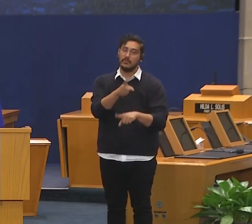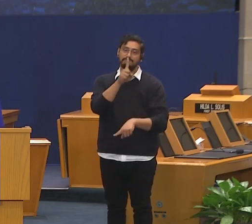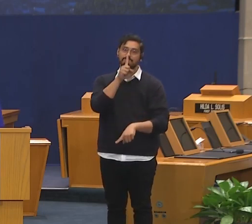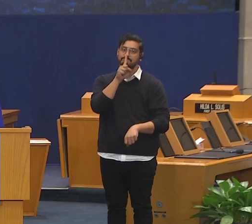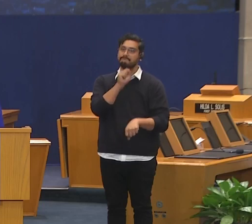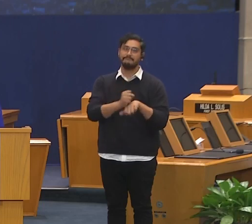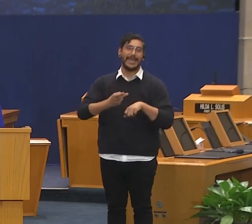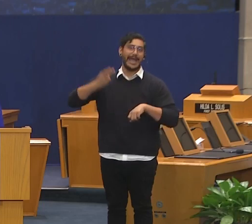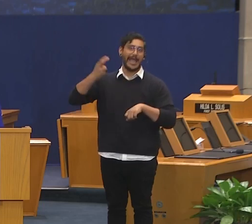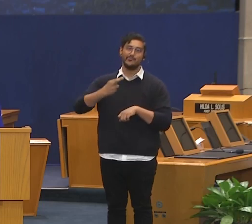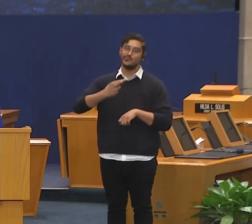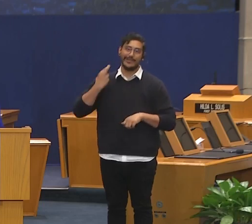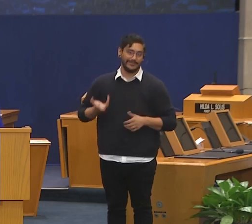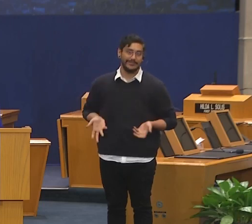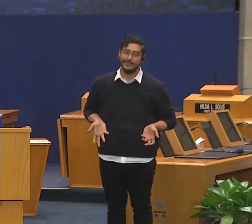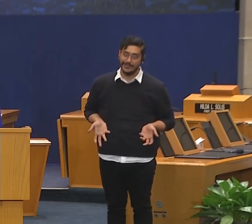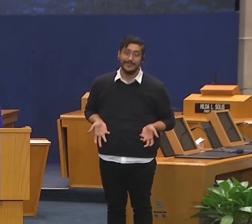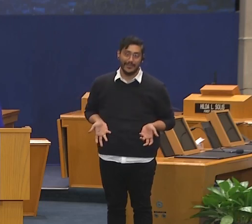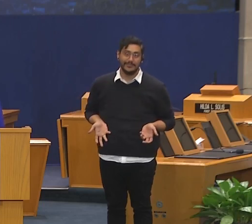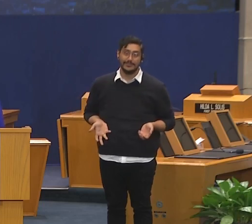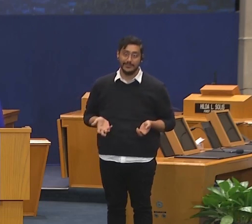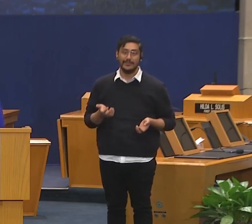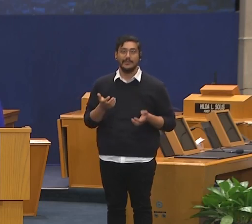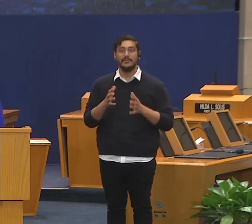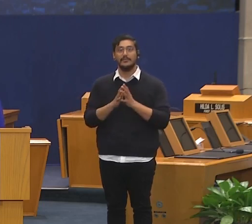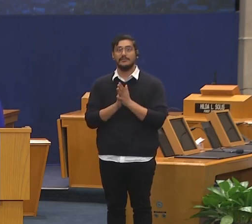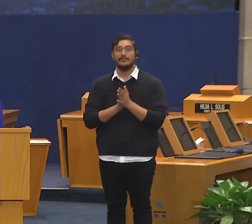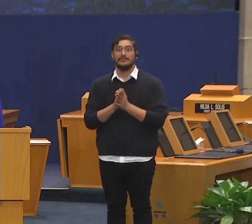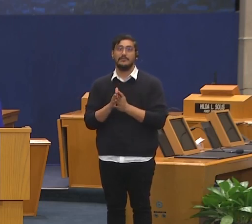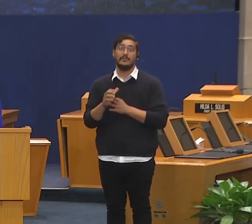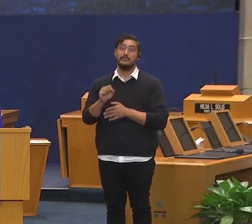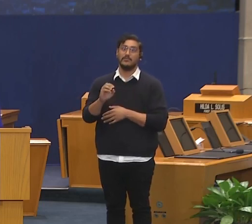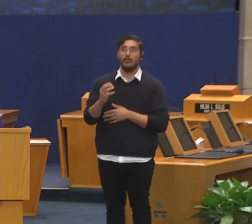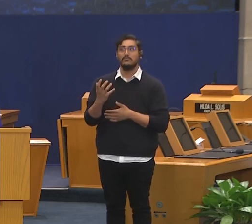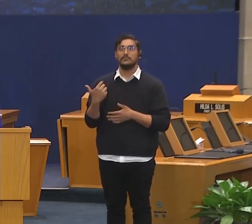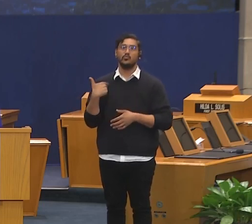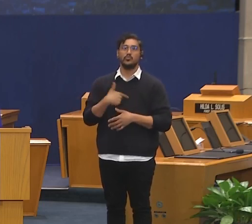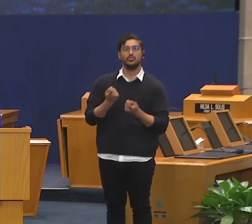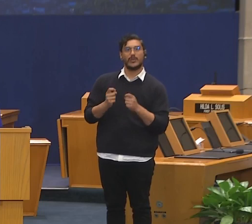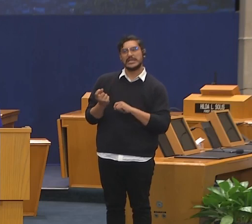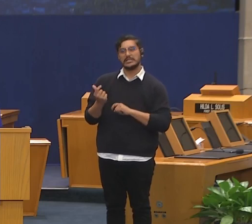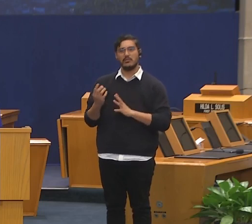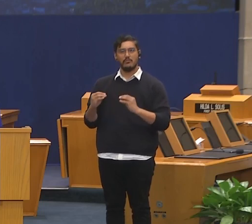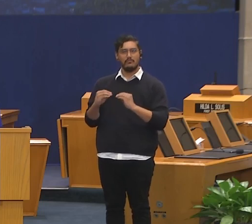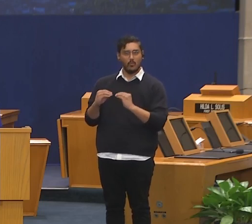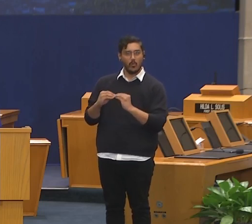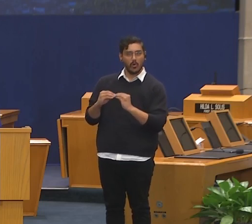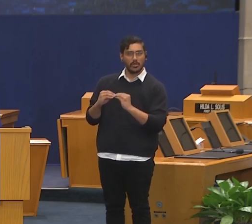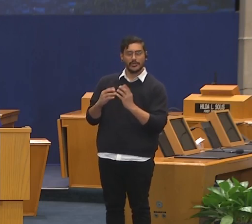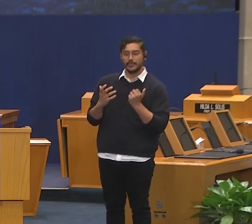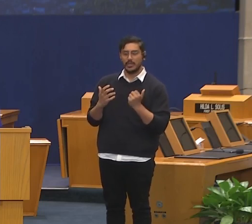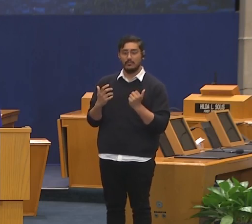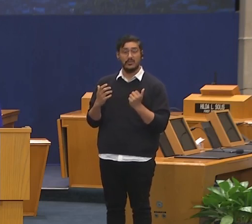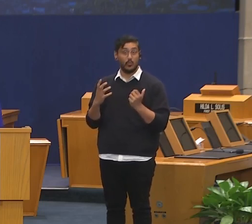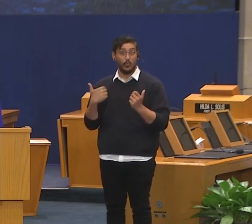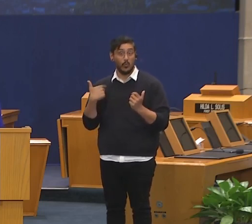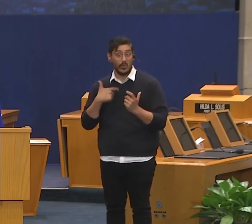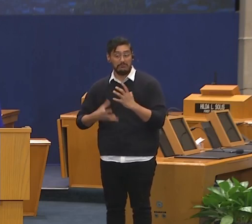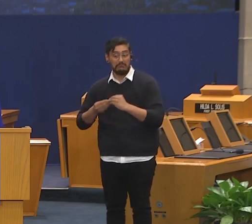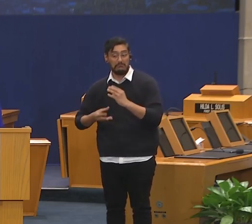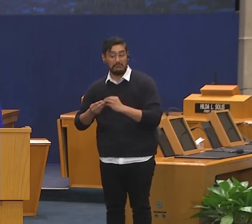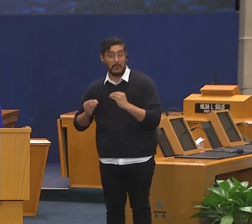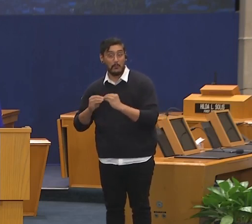who live here. And so it is taking an extra effort at this point. We've had to put more people on the teams so